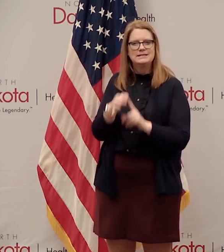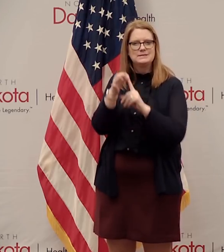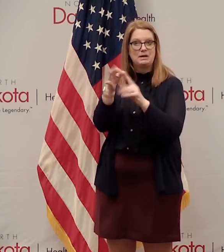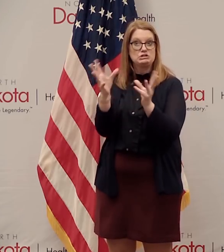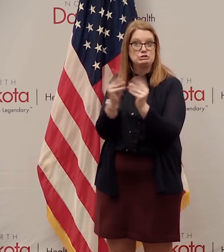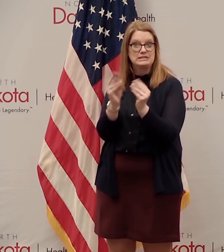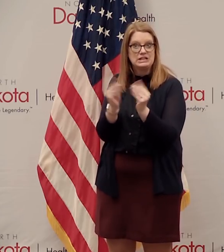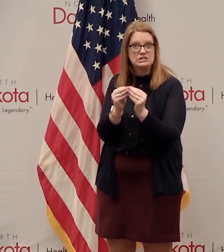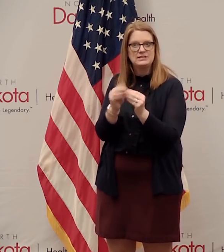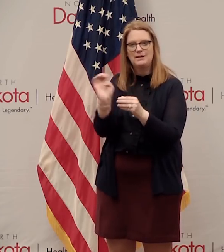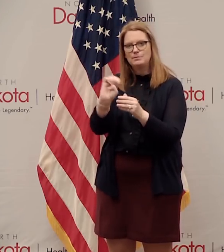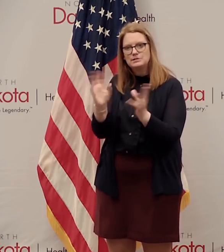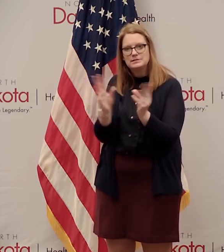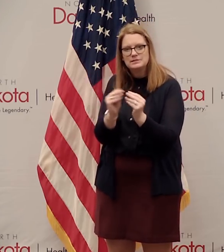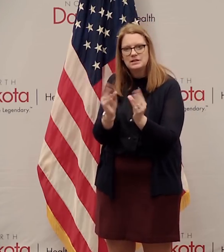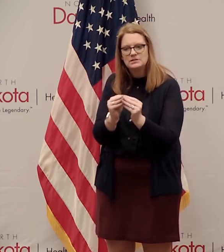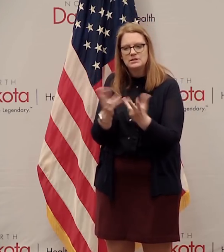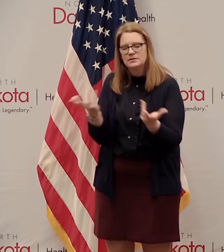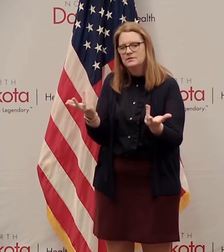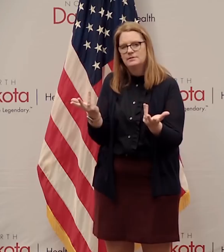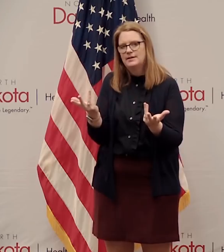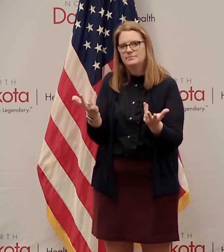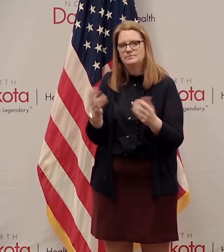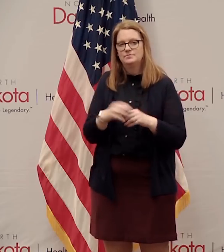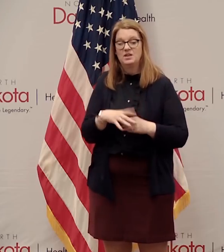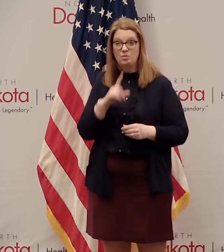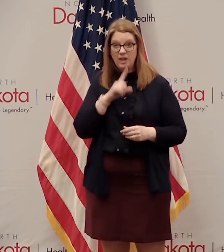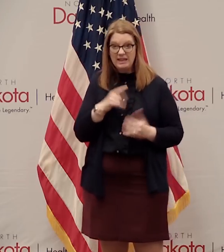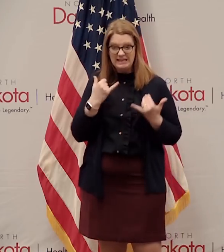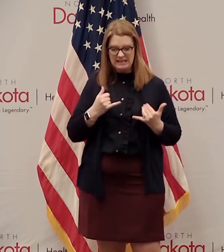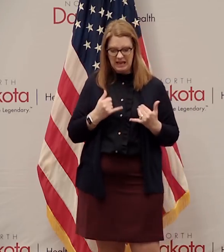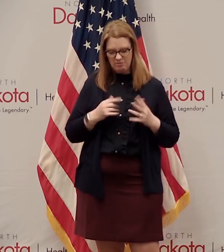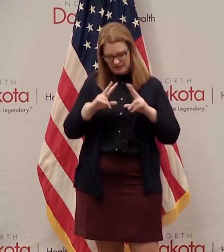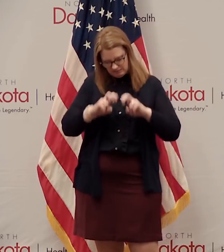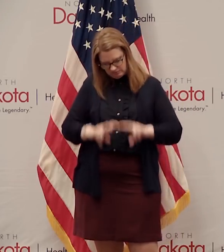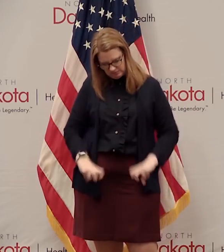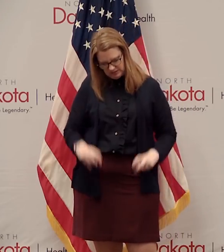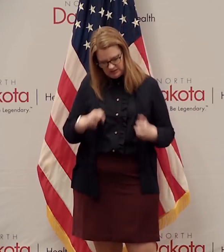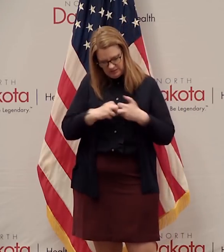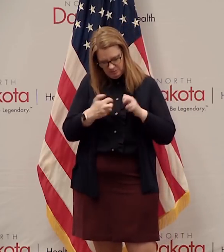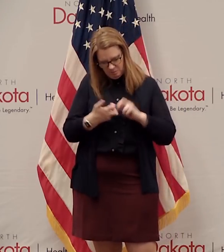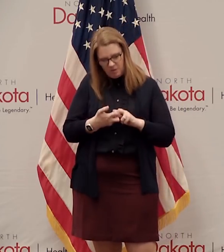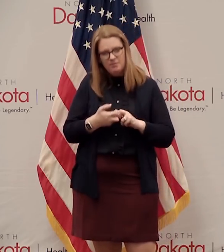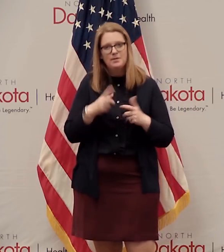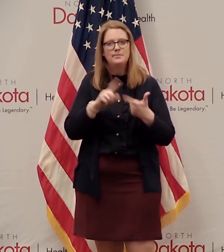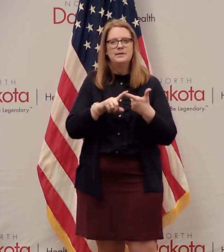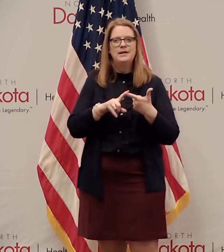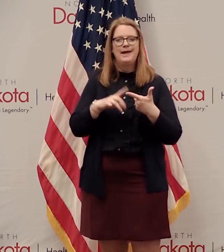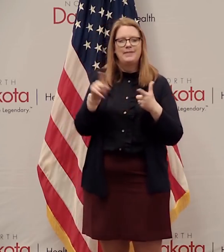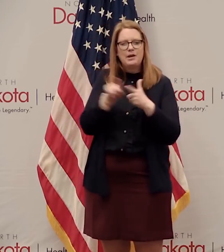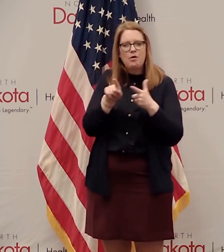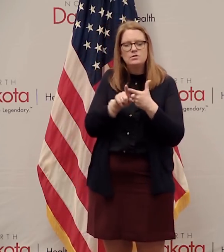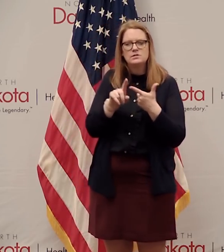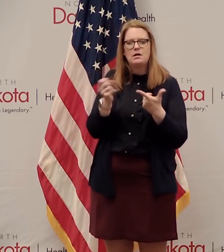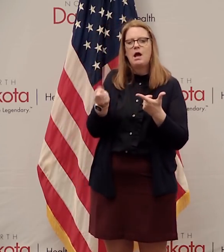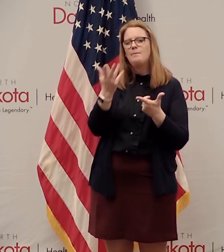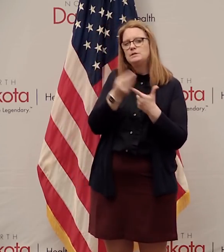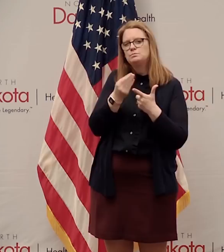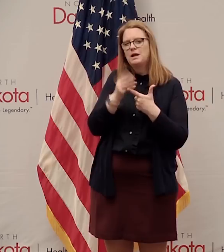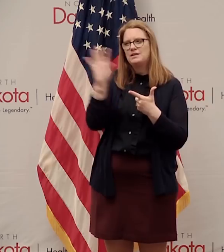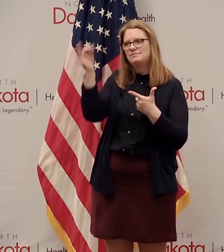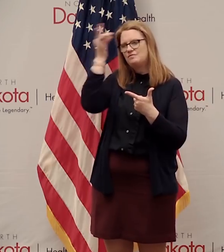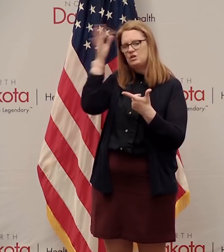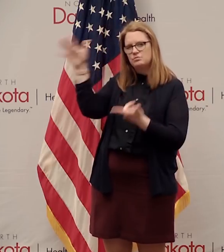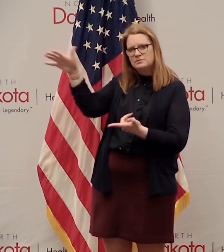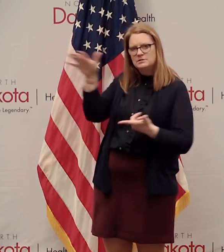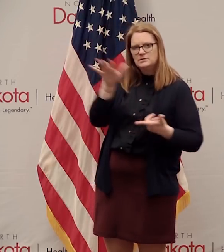we really understand the size of the problem and the amount of federal relief, probably then we'd be shooting in the dark on, you know,